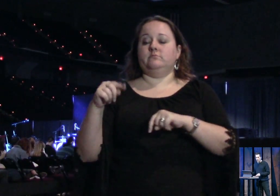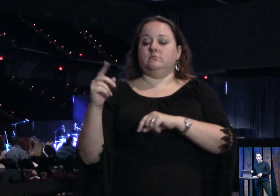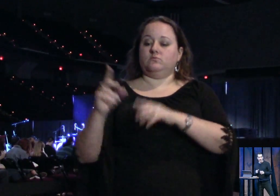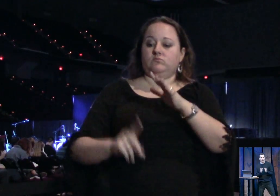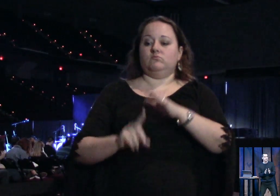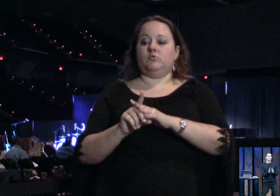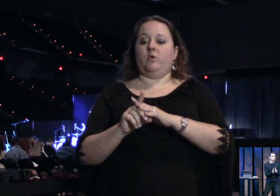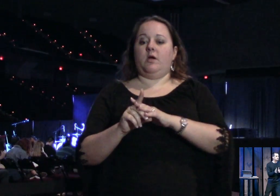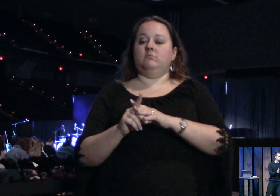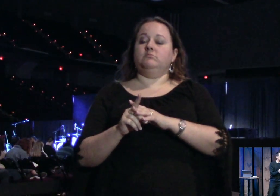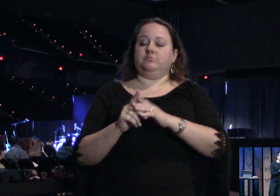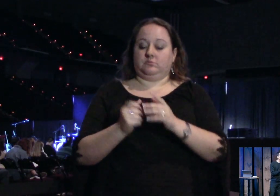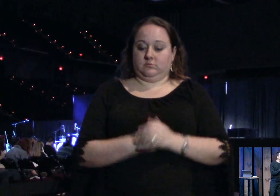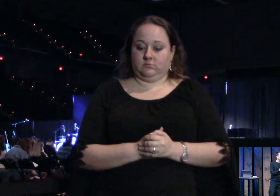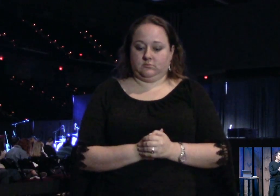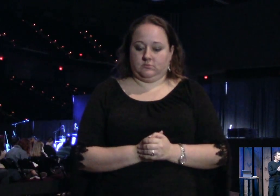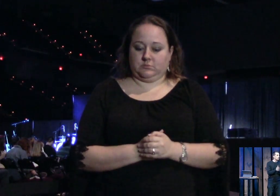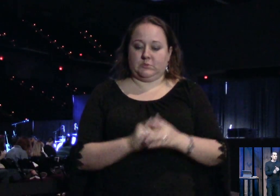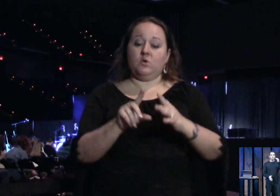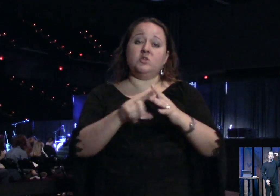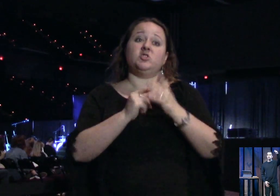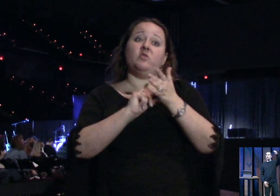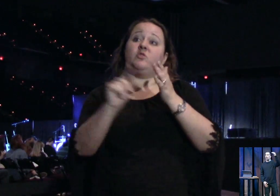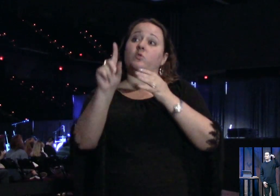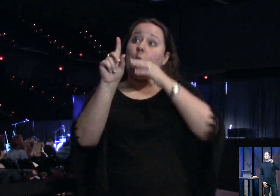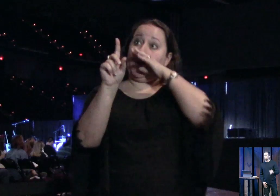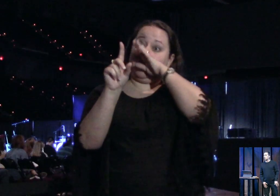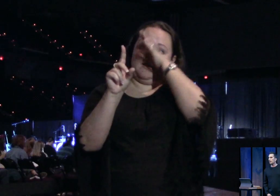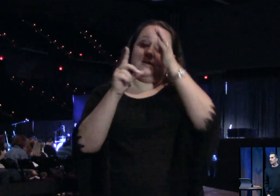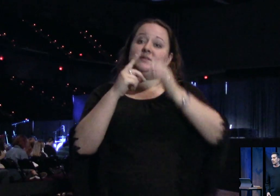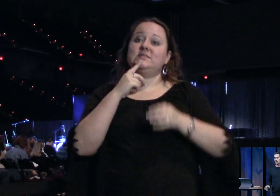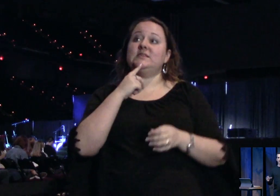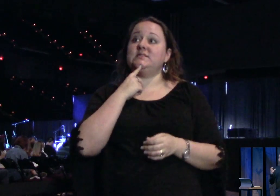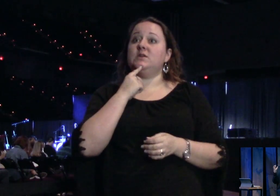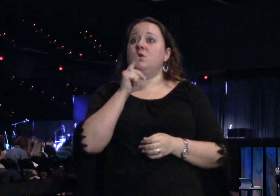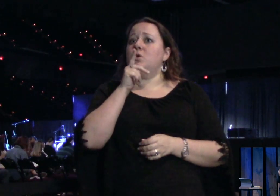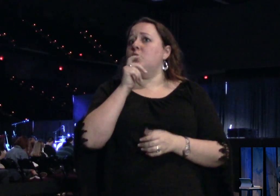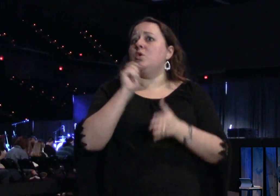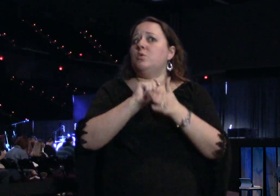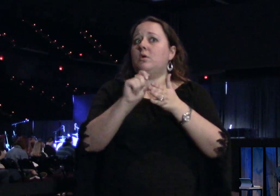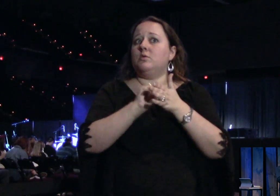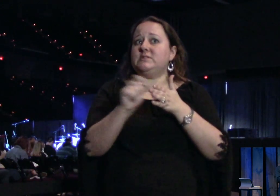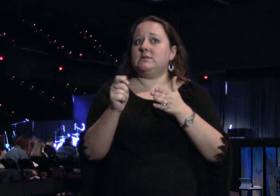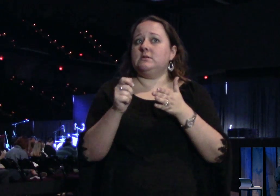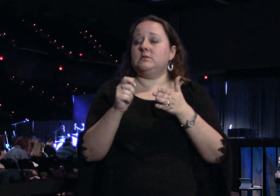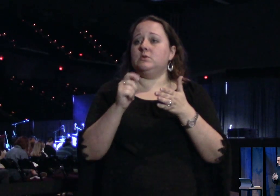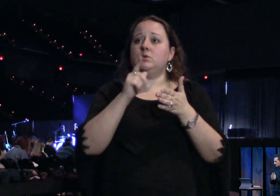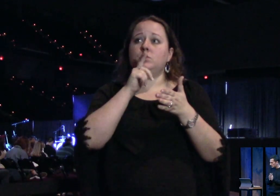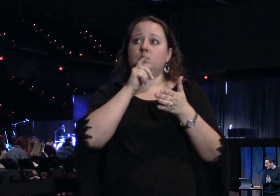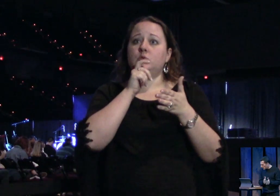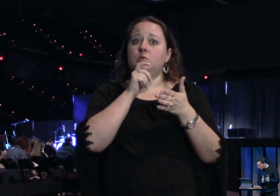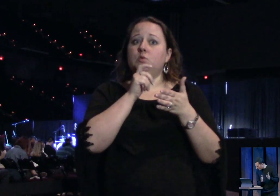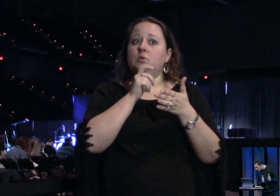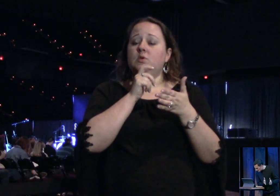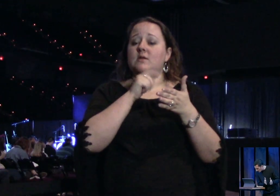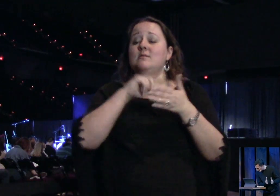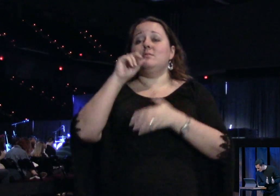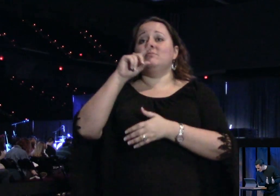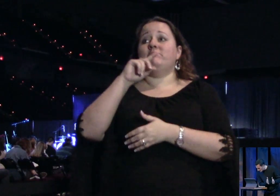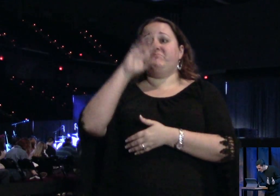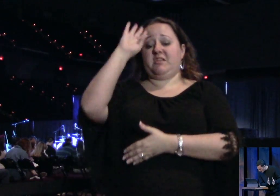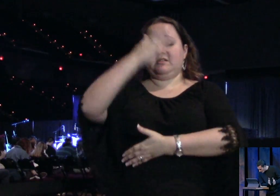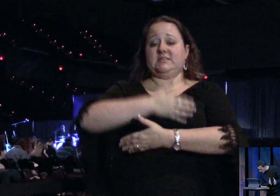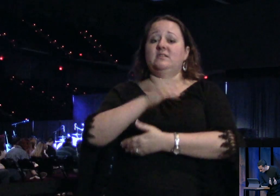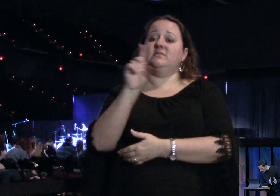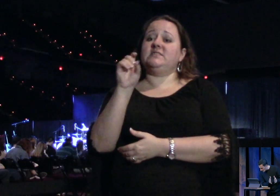come after. So we start off in verse 1, and it tells us who the author is. It says that this